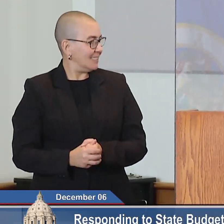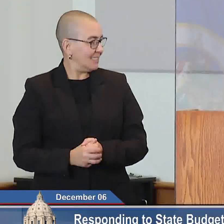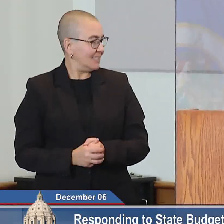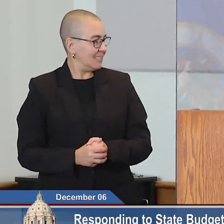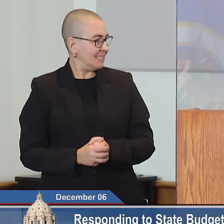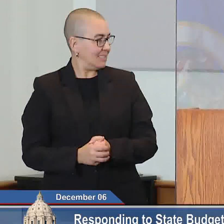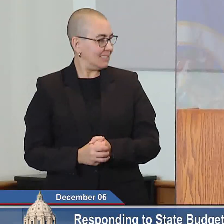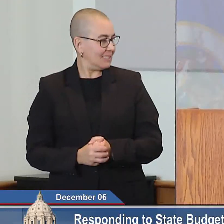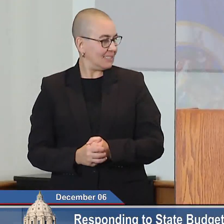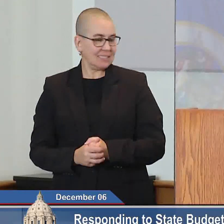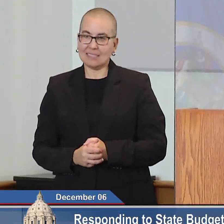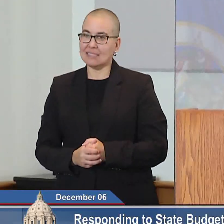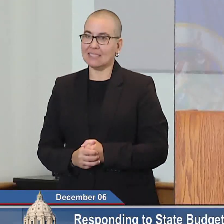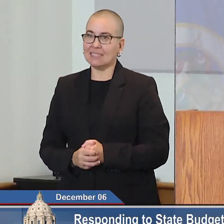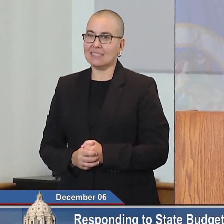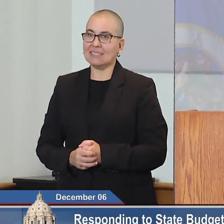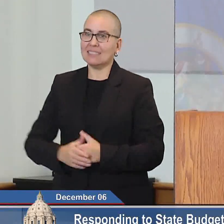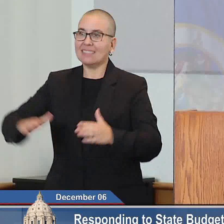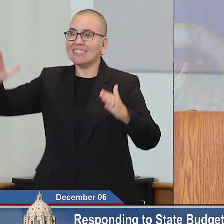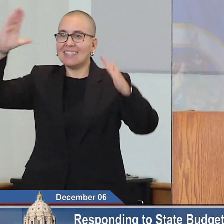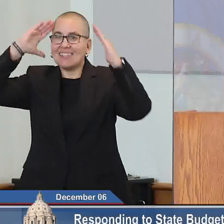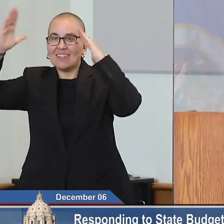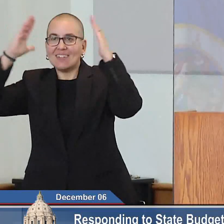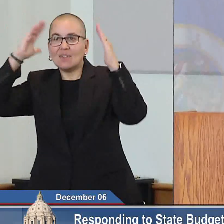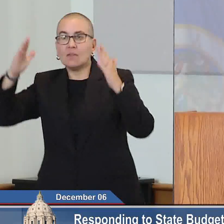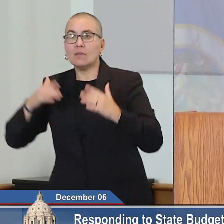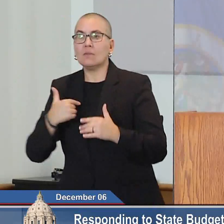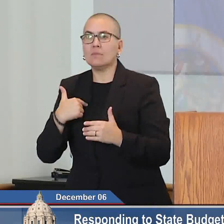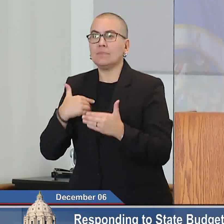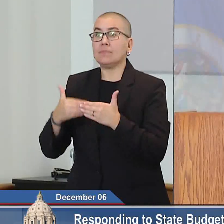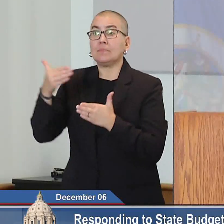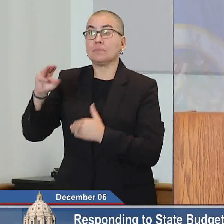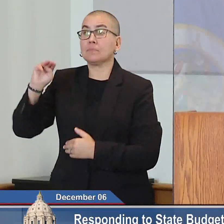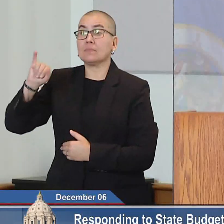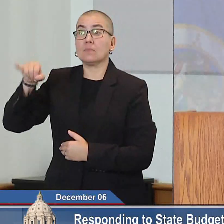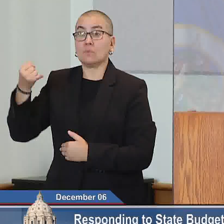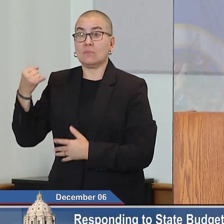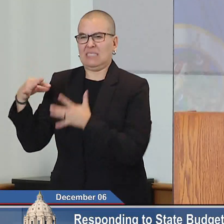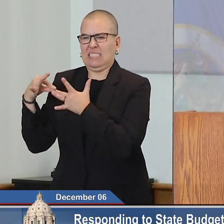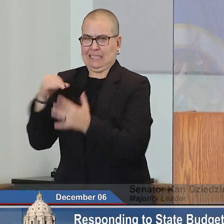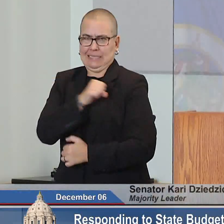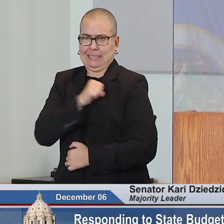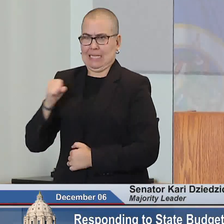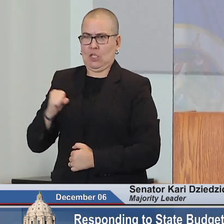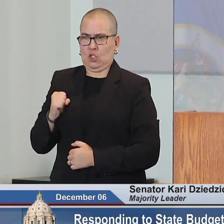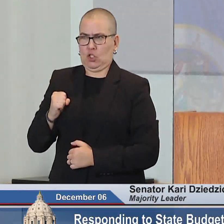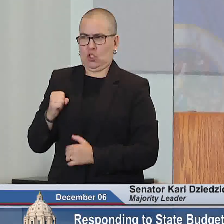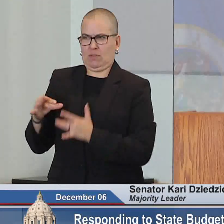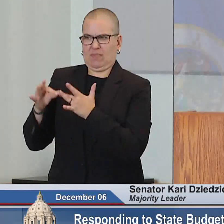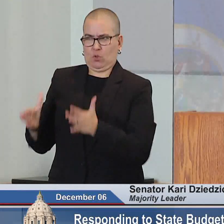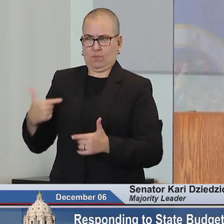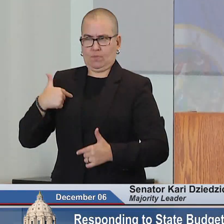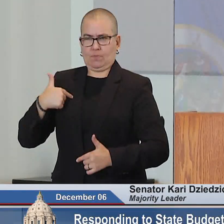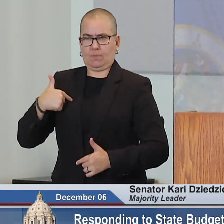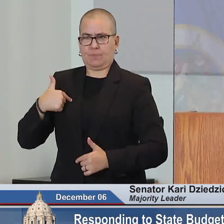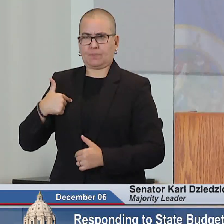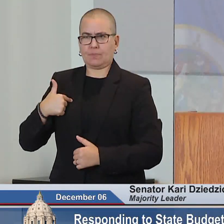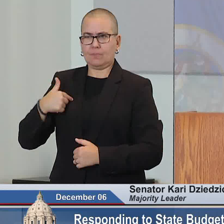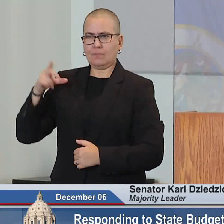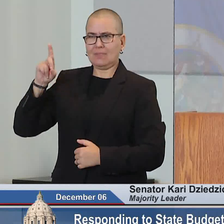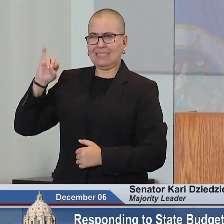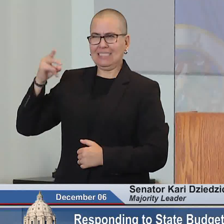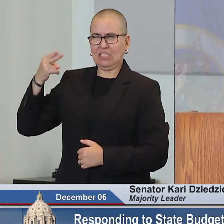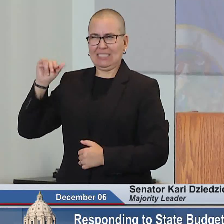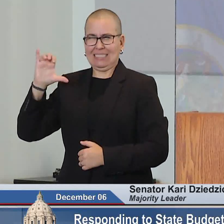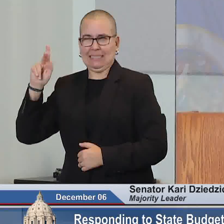Hi, everybody. I'm incoming Majority Leader, Senate Majority Leader Carrie Dietzik. As Commissioner Showalter and Governor